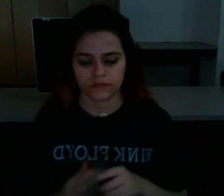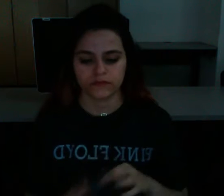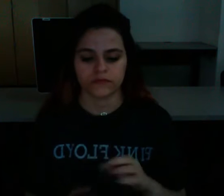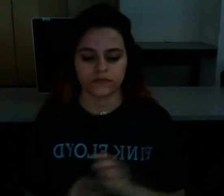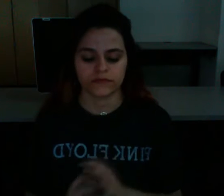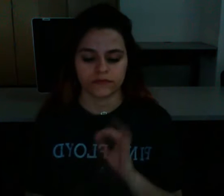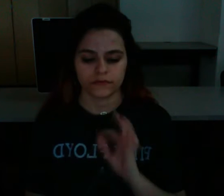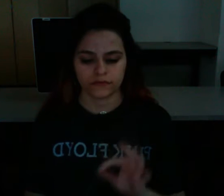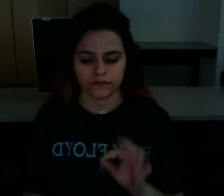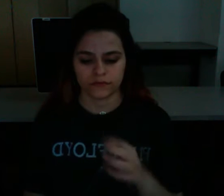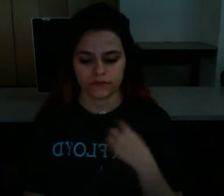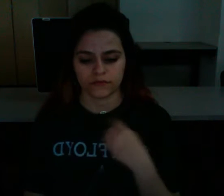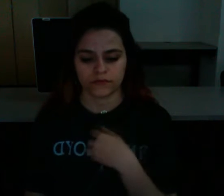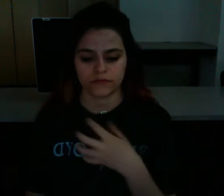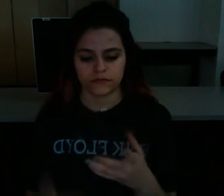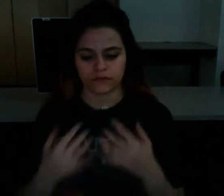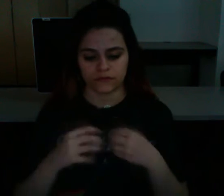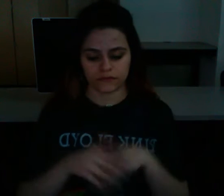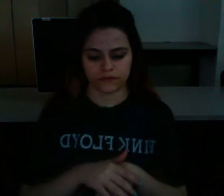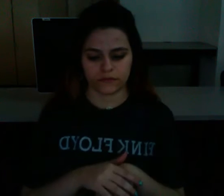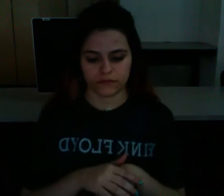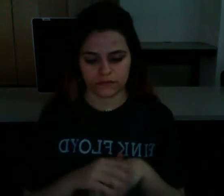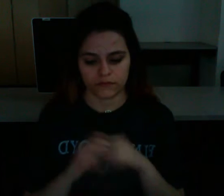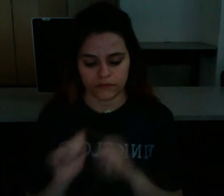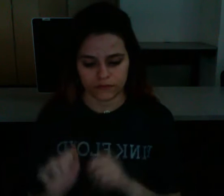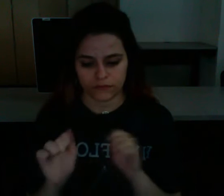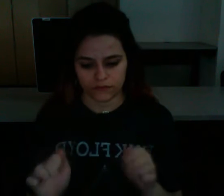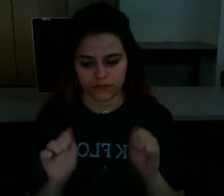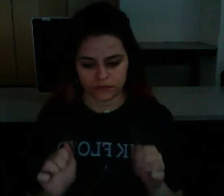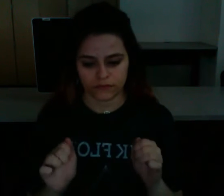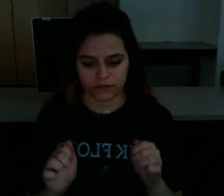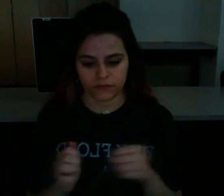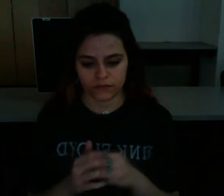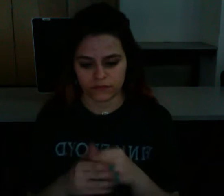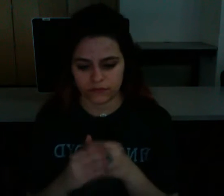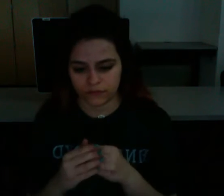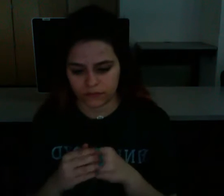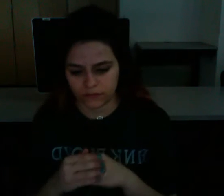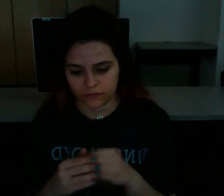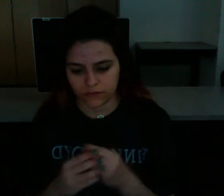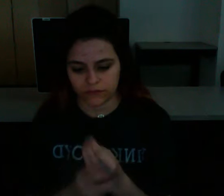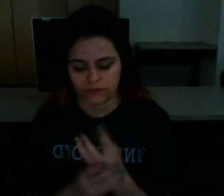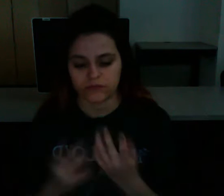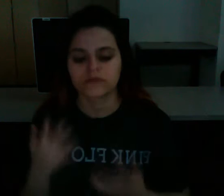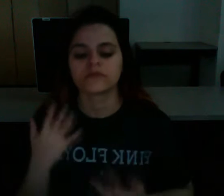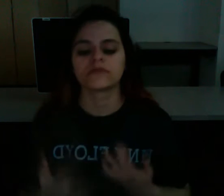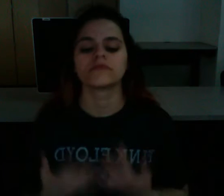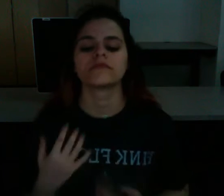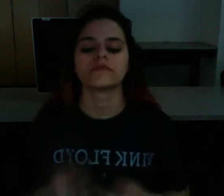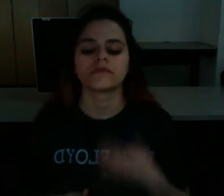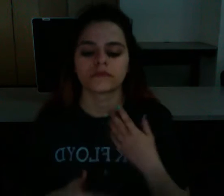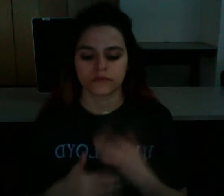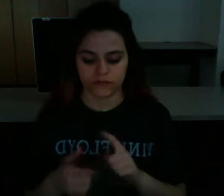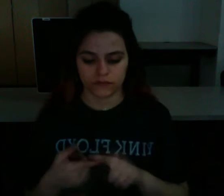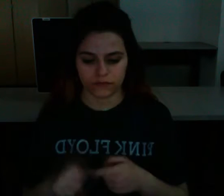is very similar, although a little softer, hence the name. Once again, I want to target the Layers panel. I'll click that